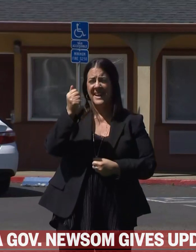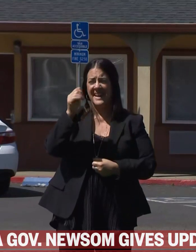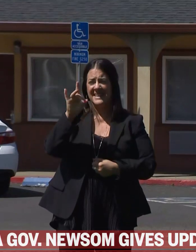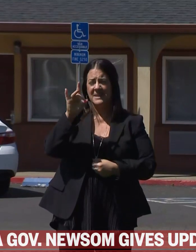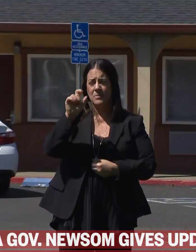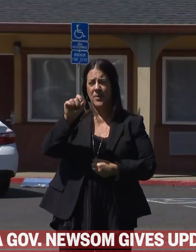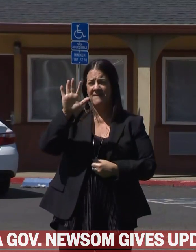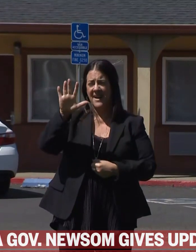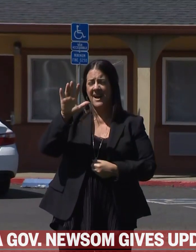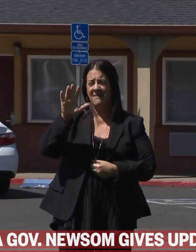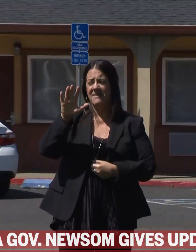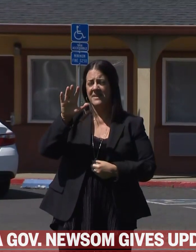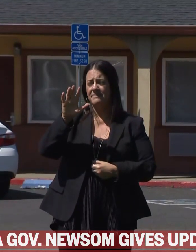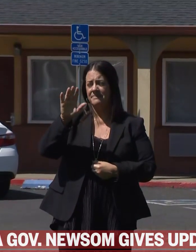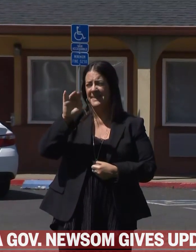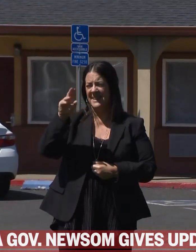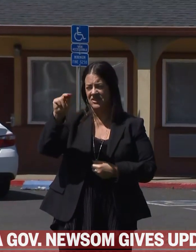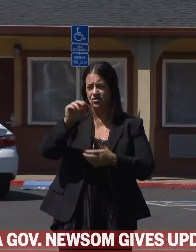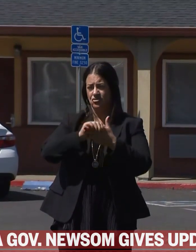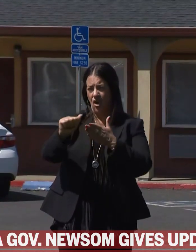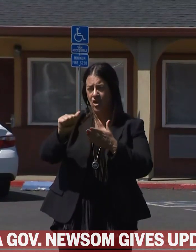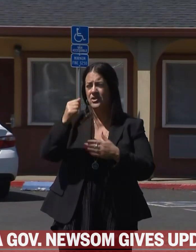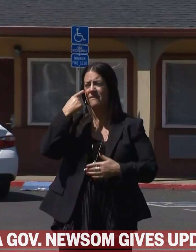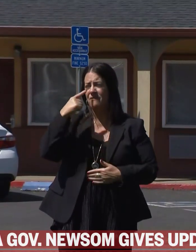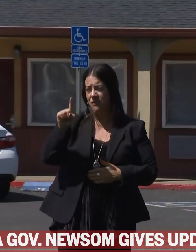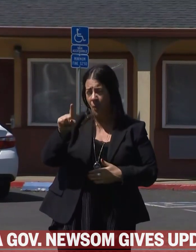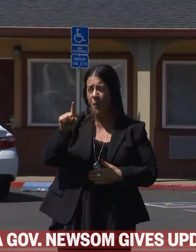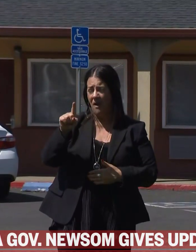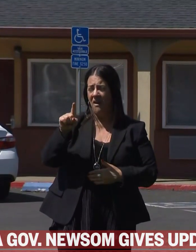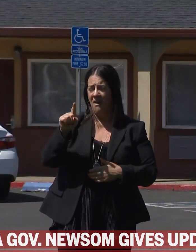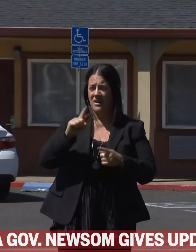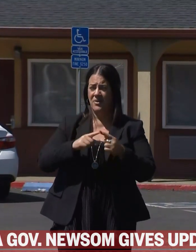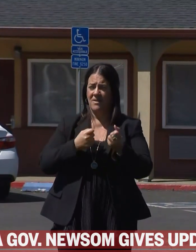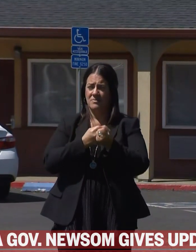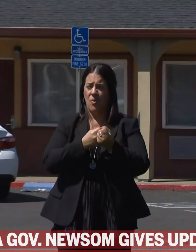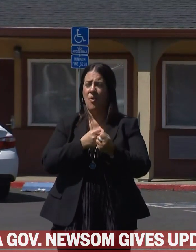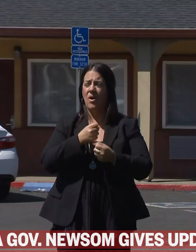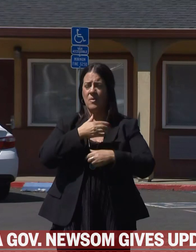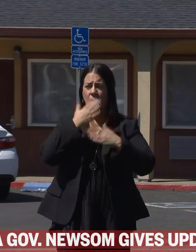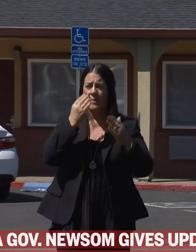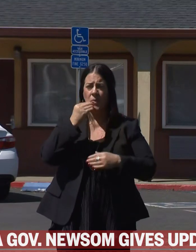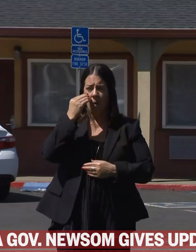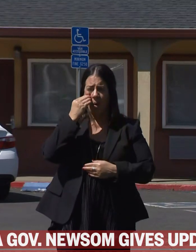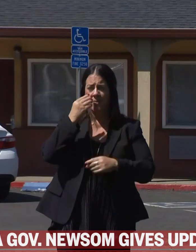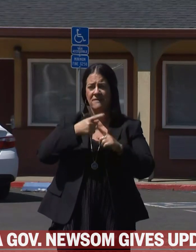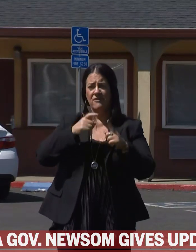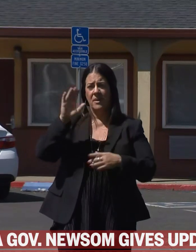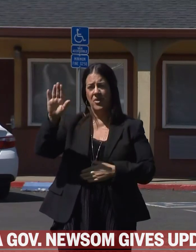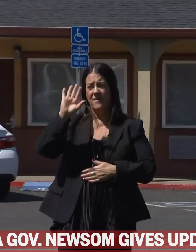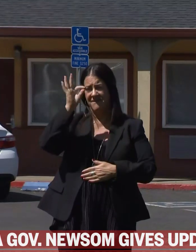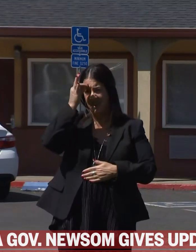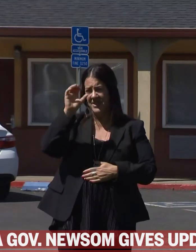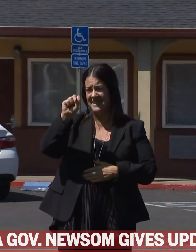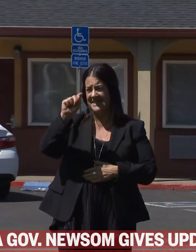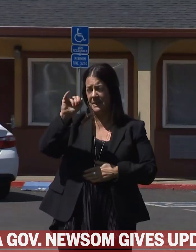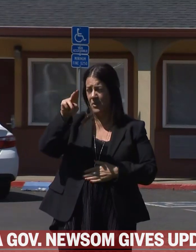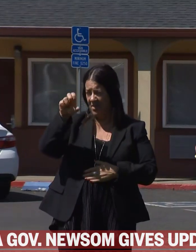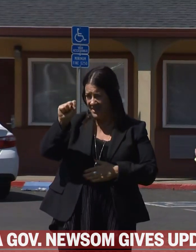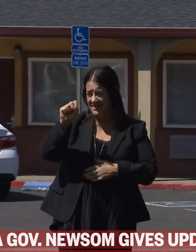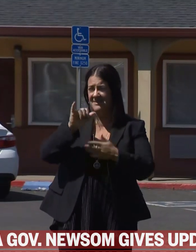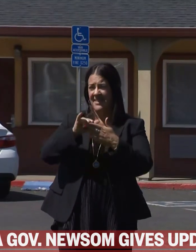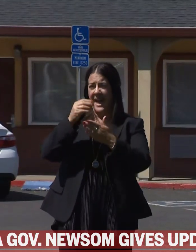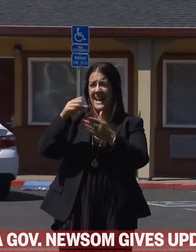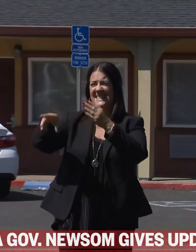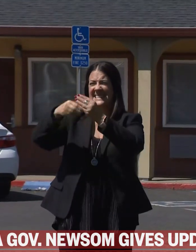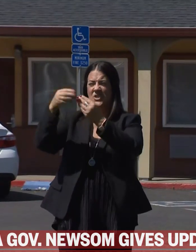direct homeless grants have come from the CARES Act, the $2.2 trillion federal stimulus. So that's additional resources that we'll